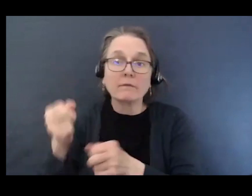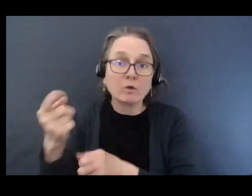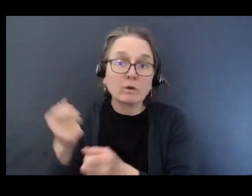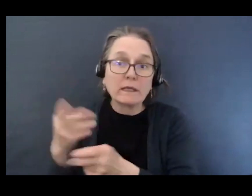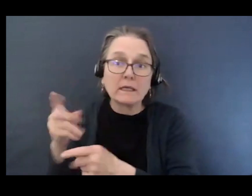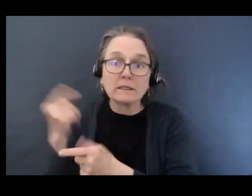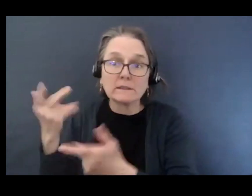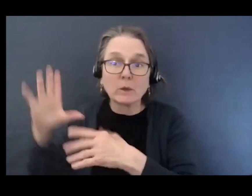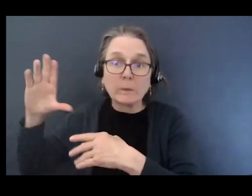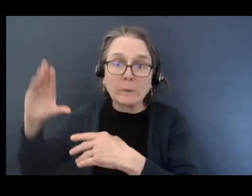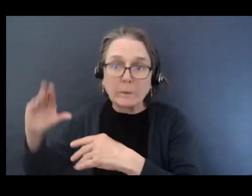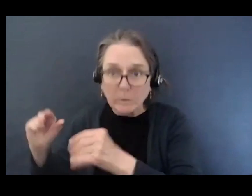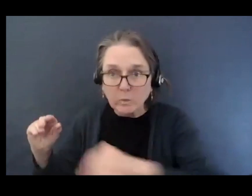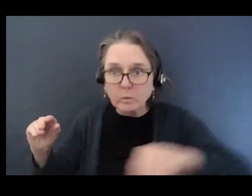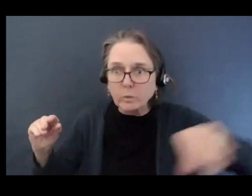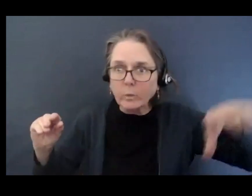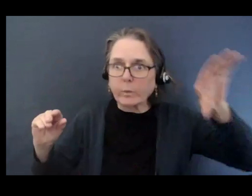segregation.